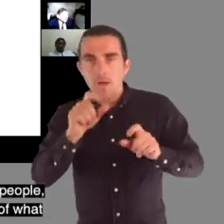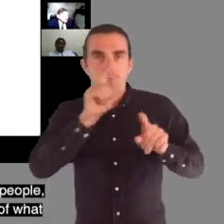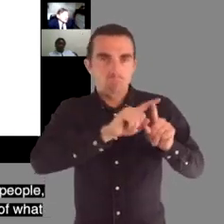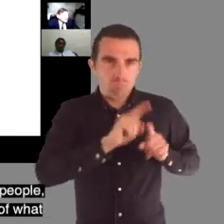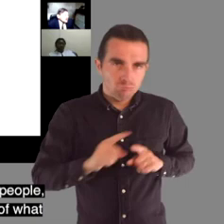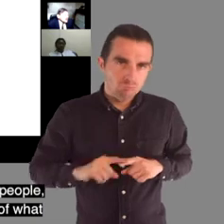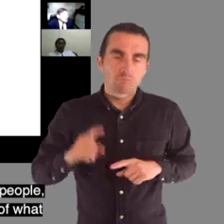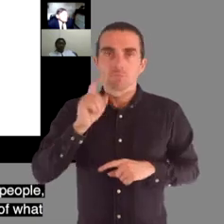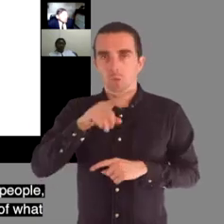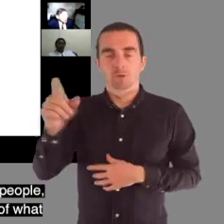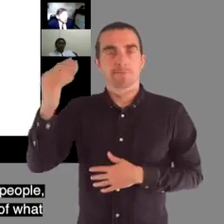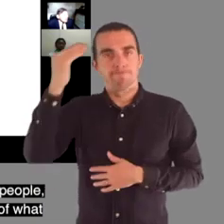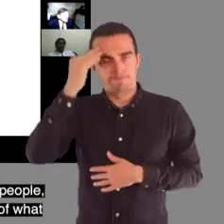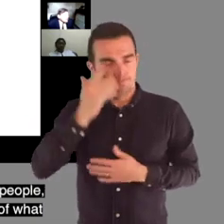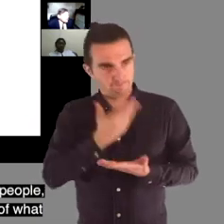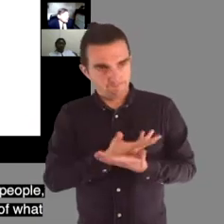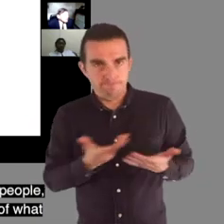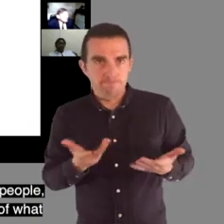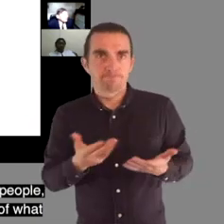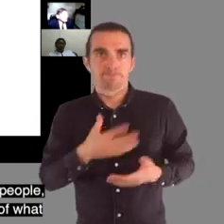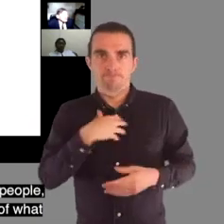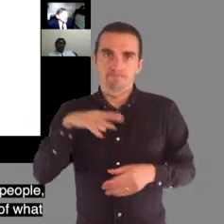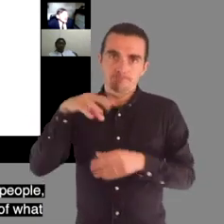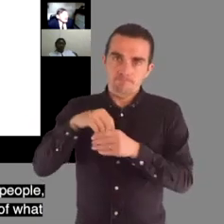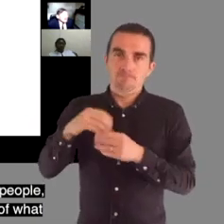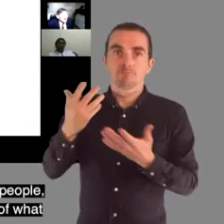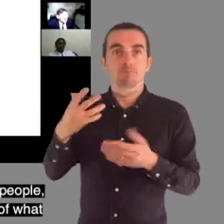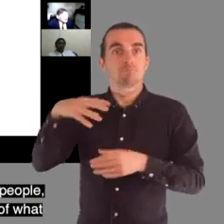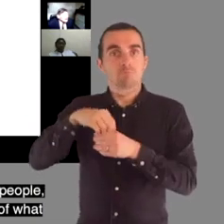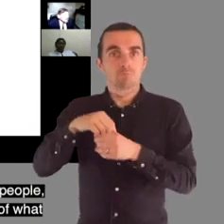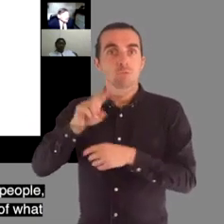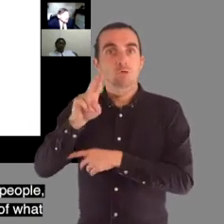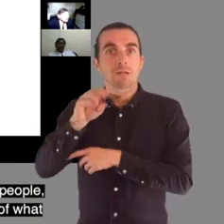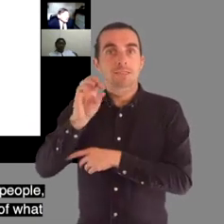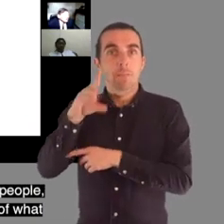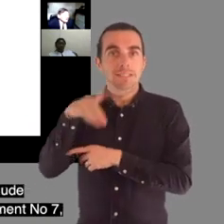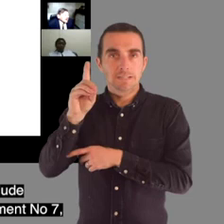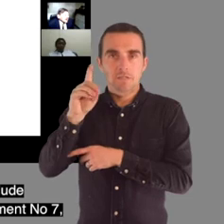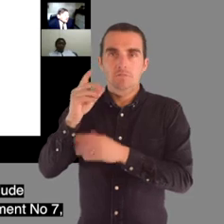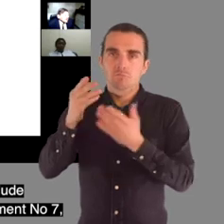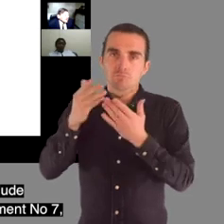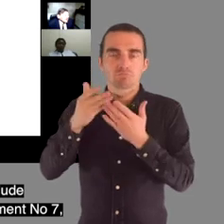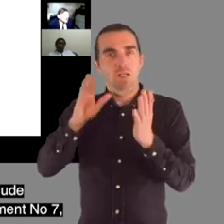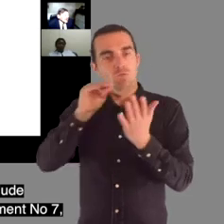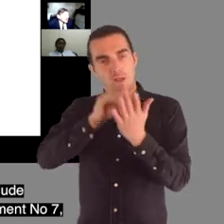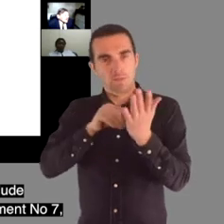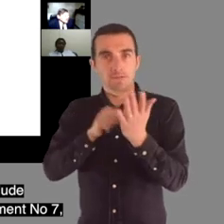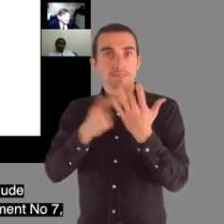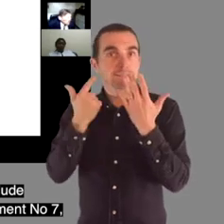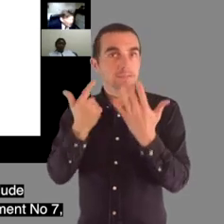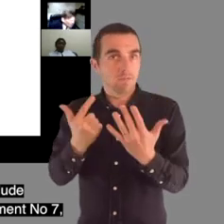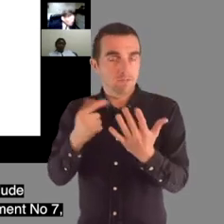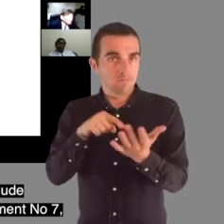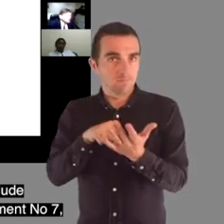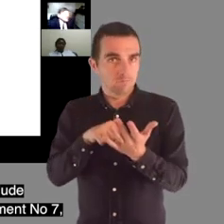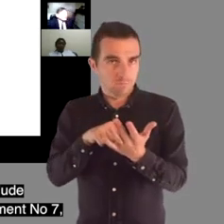the population, more with older people, and they need to take account of what we're saying. And this